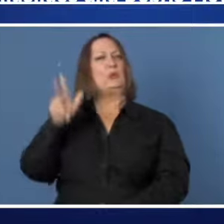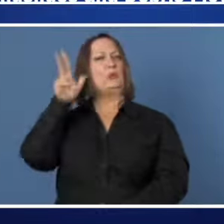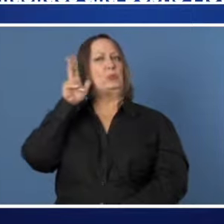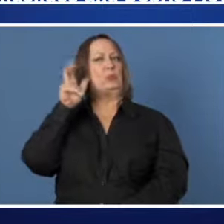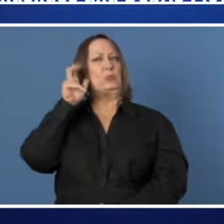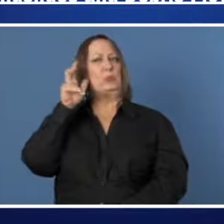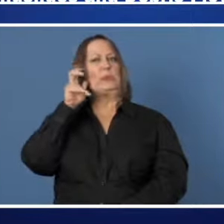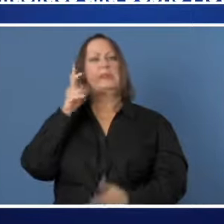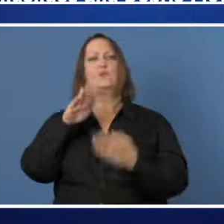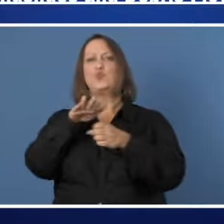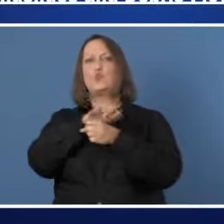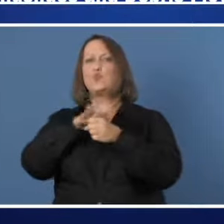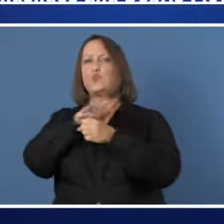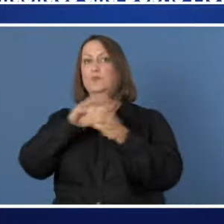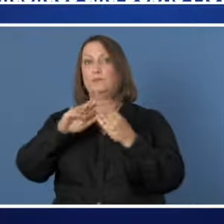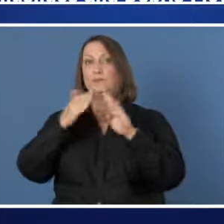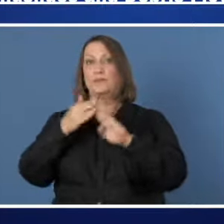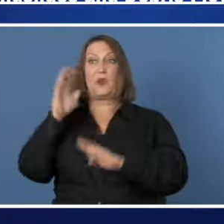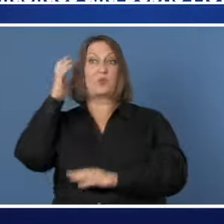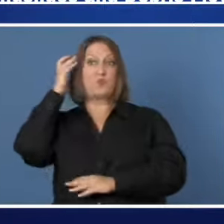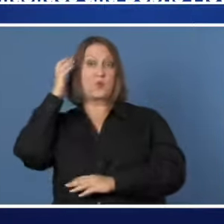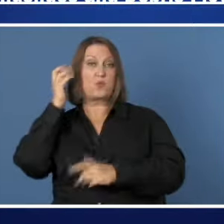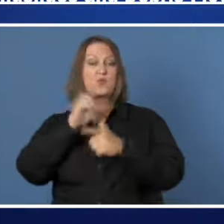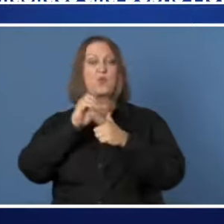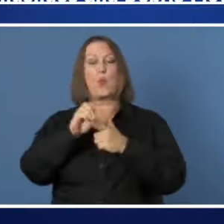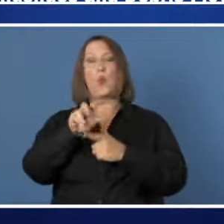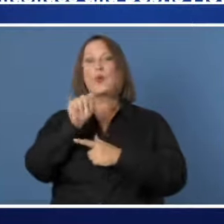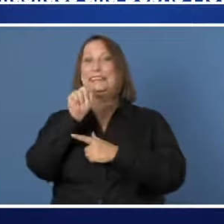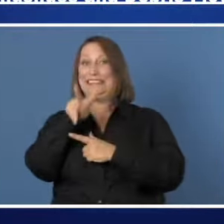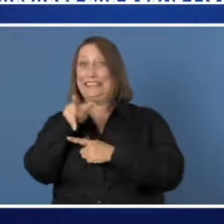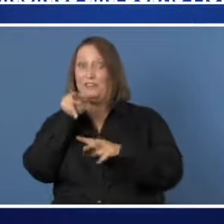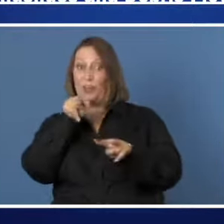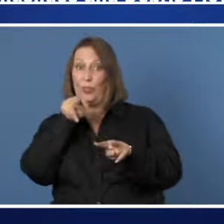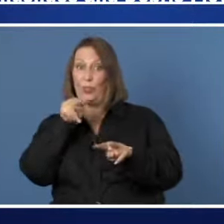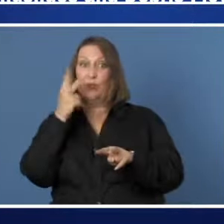Listen to local radio or television stations